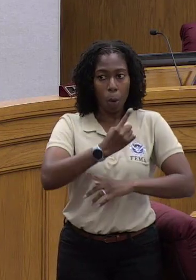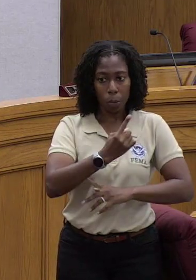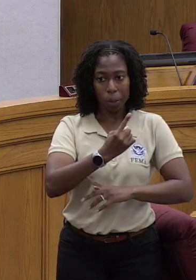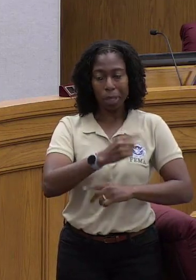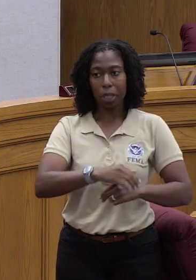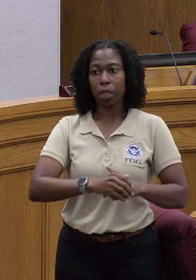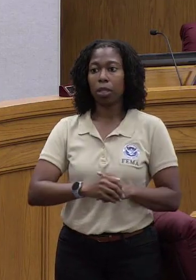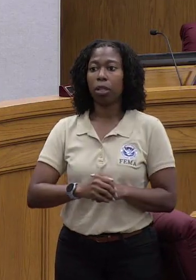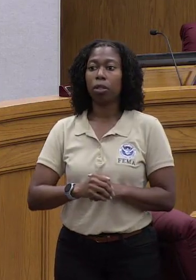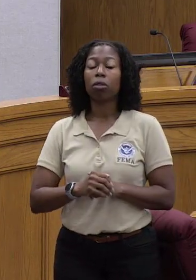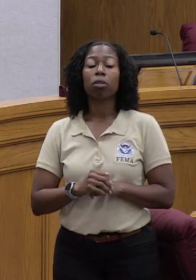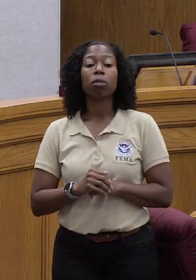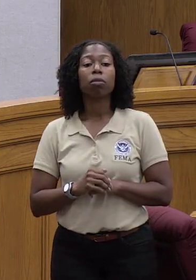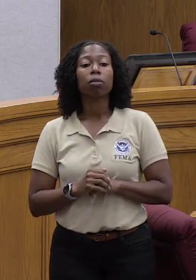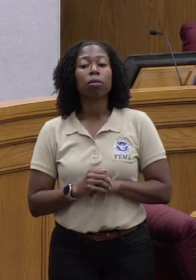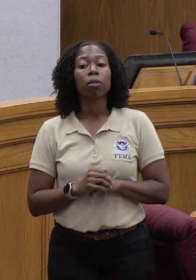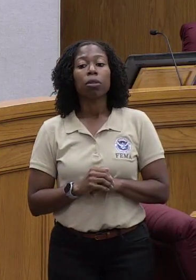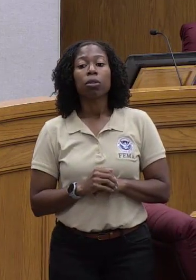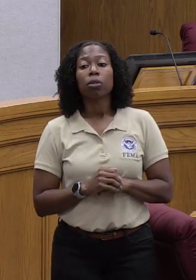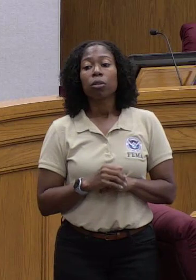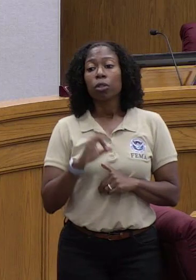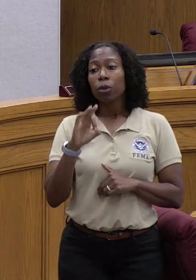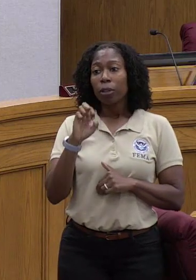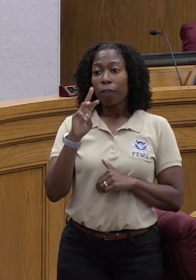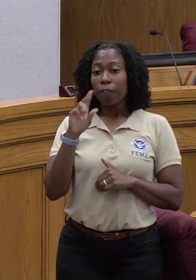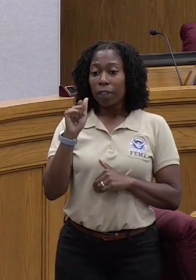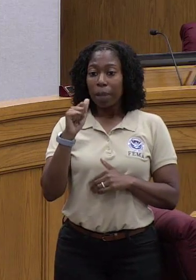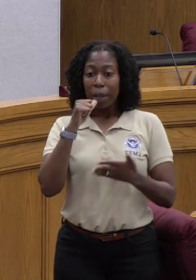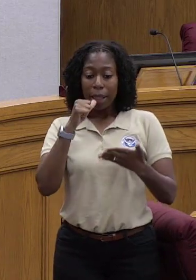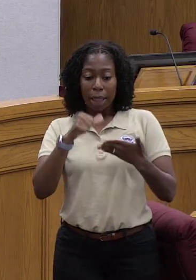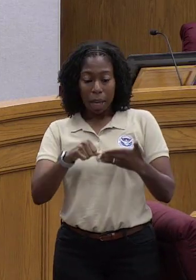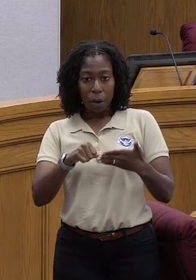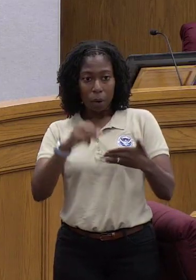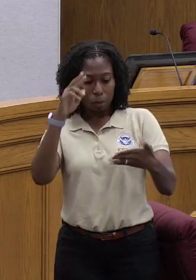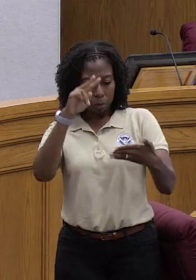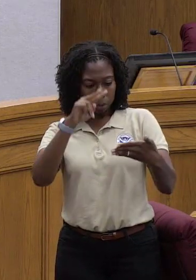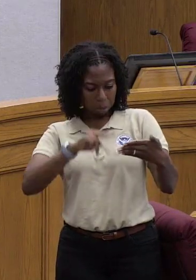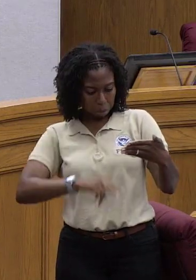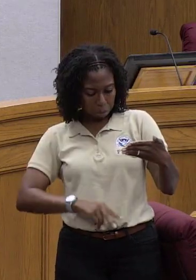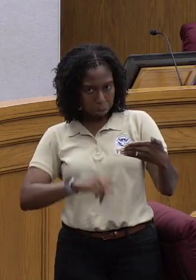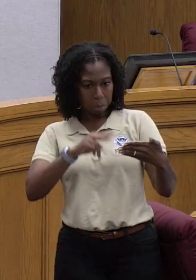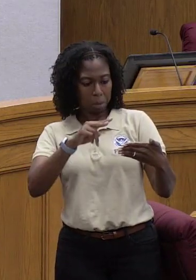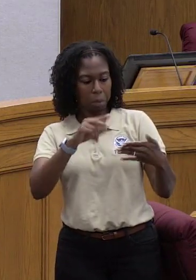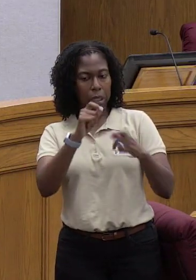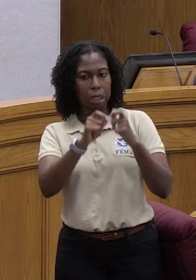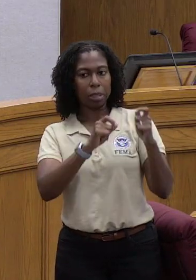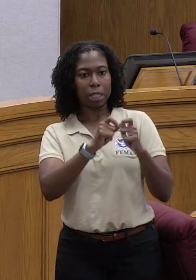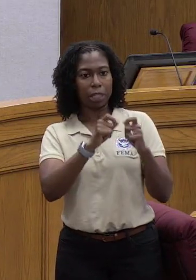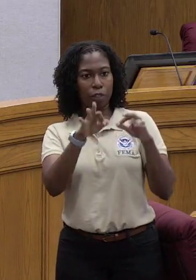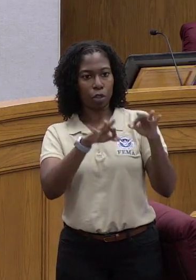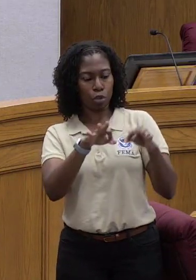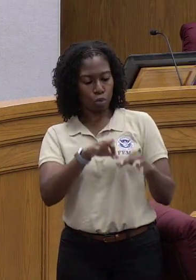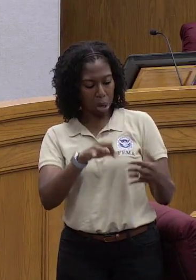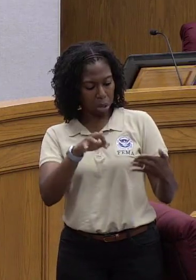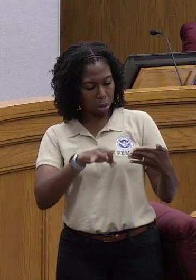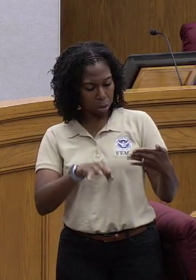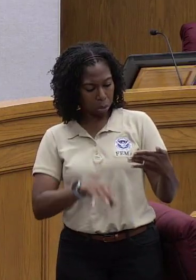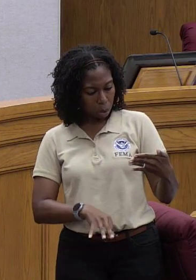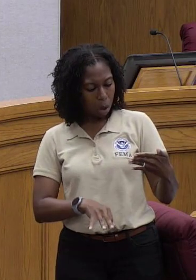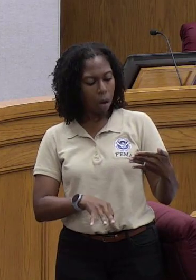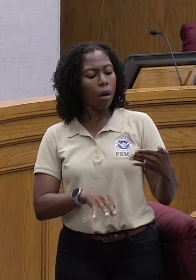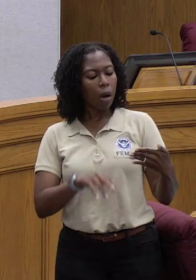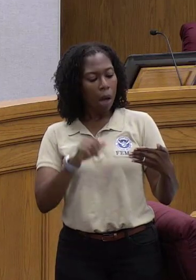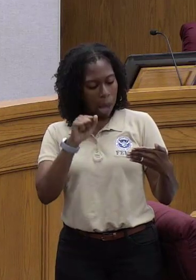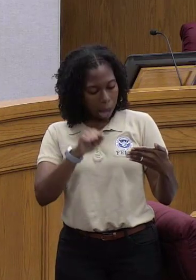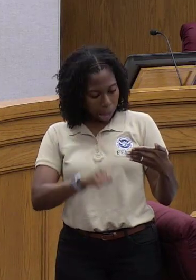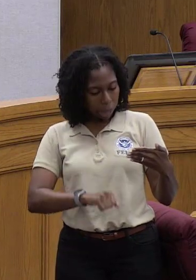FEMA, within that letter, there are specific instructions on the types of things that this FEMA grant can be